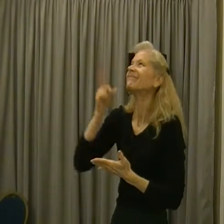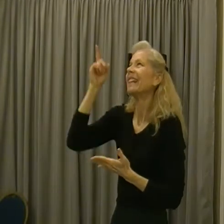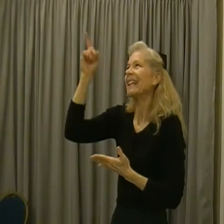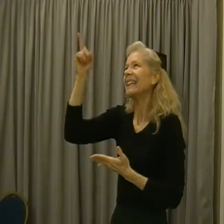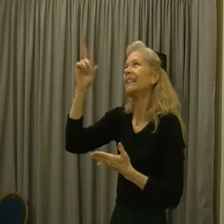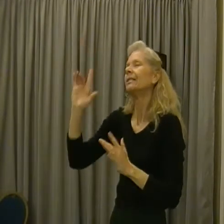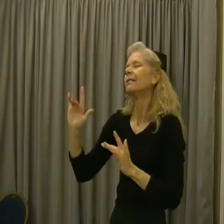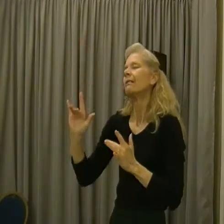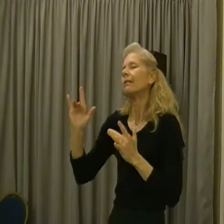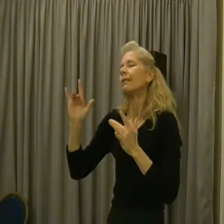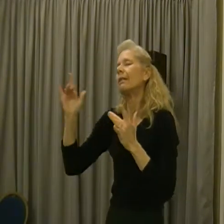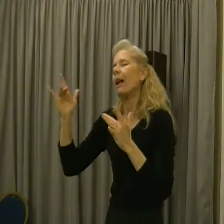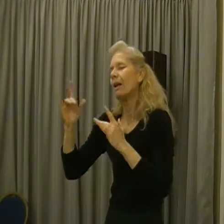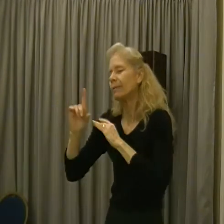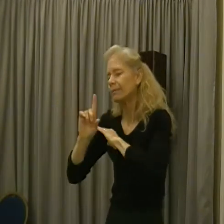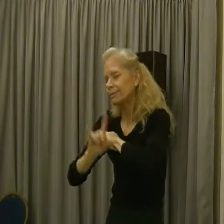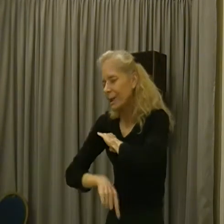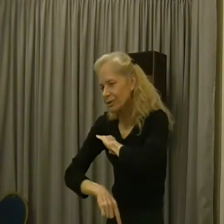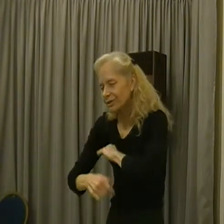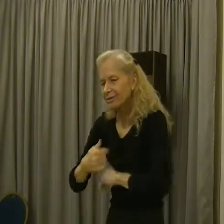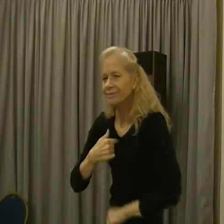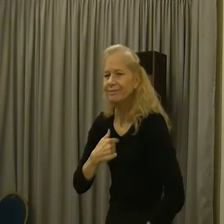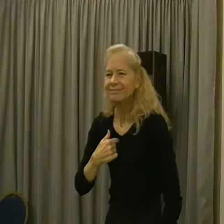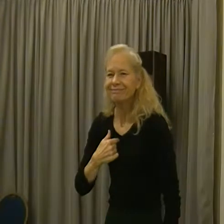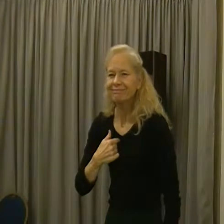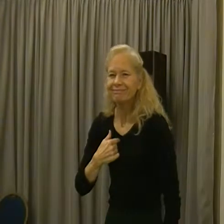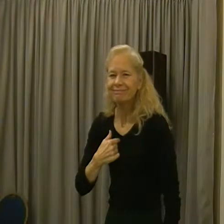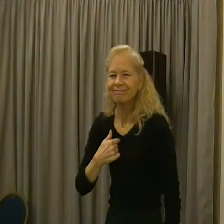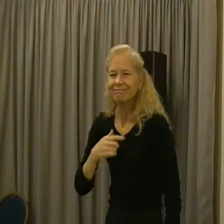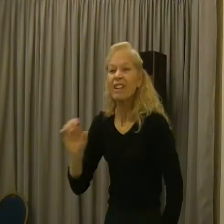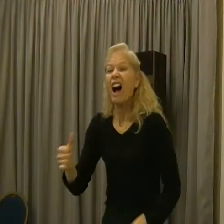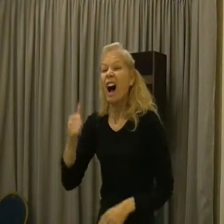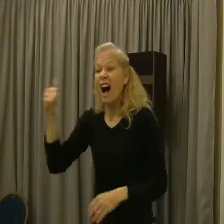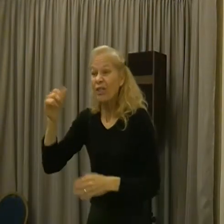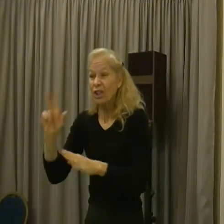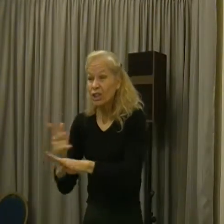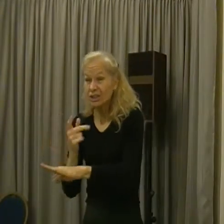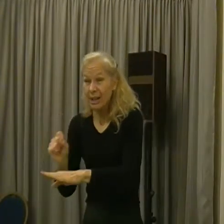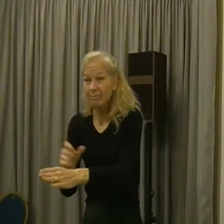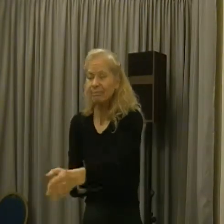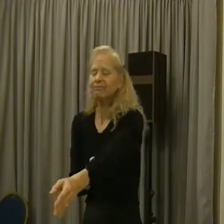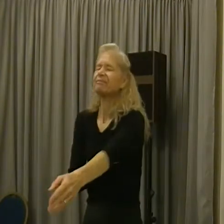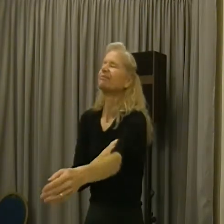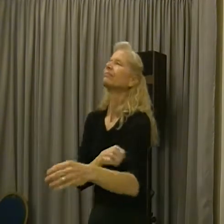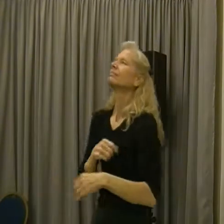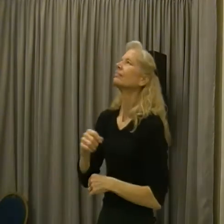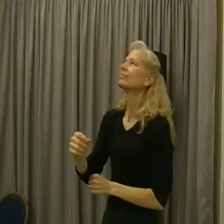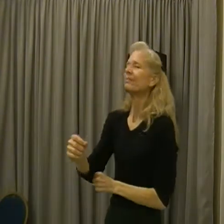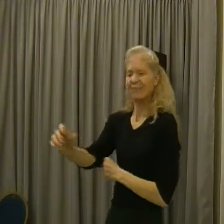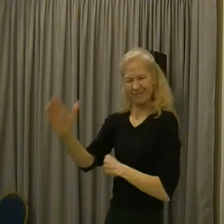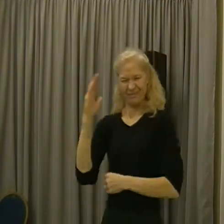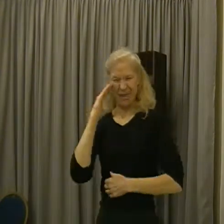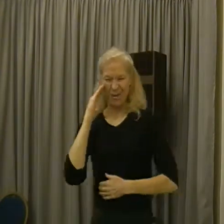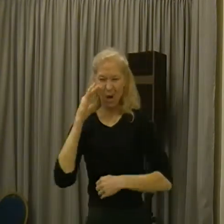13. Like as a father pitieth his children, so the Lord pitieth them that fear him. What a wonderful